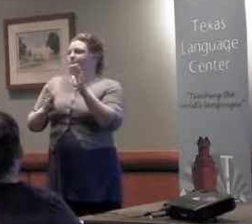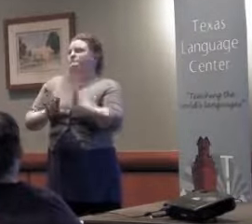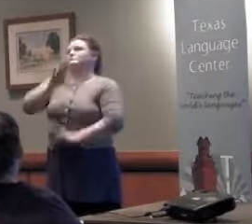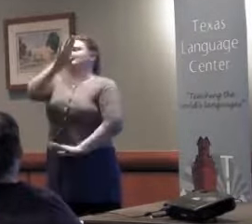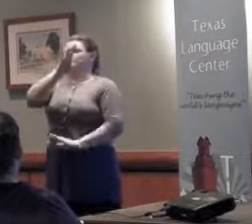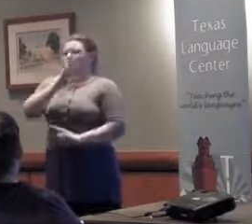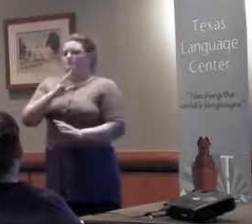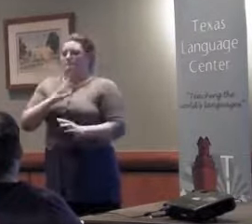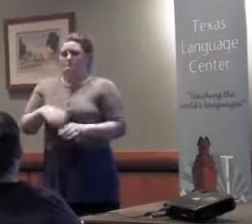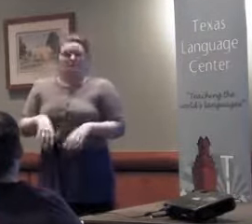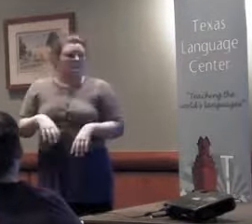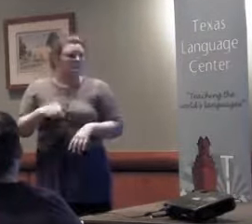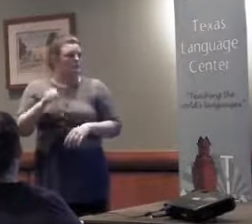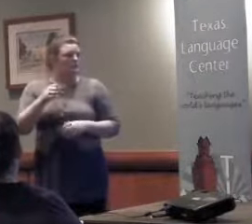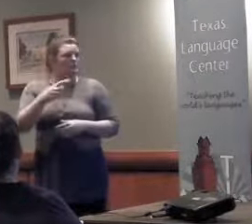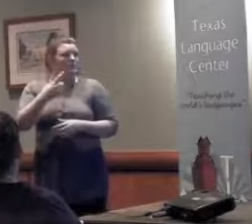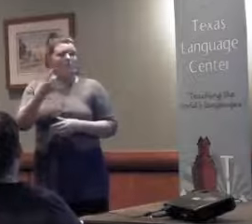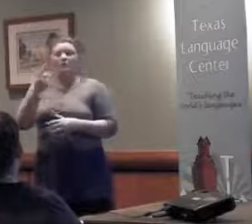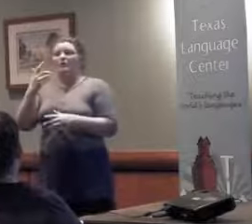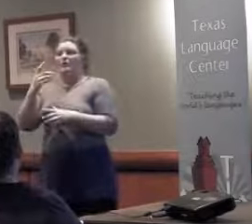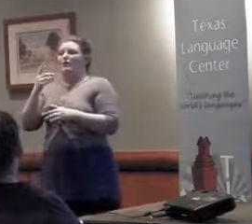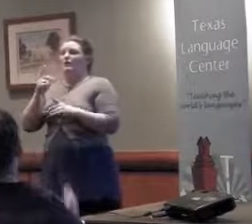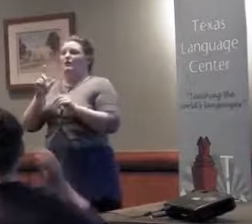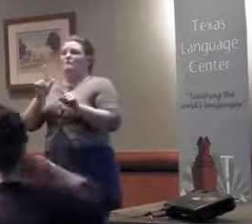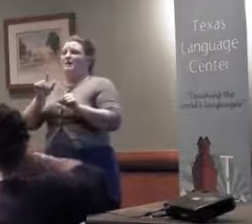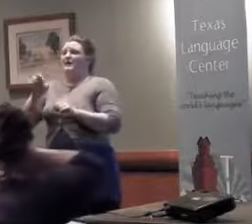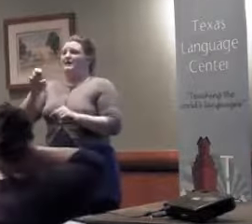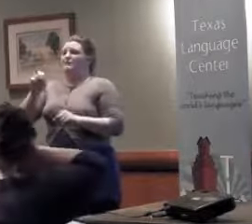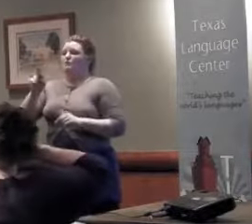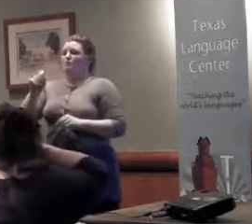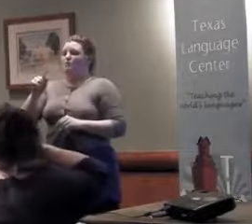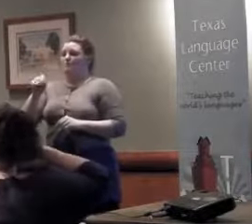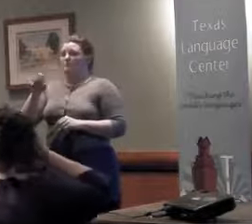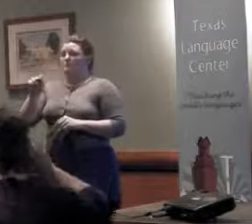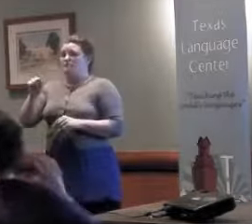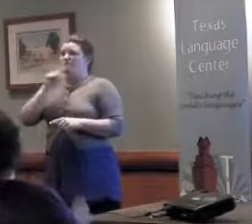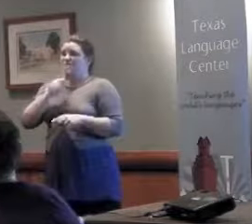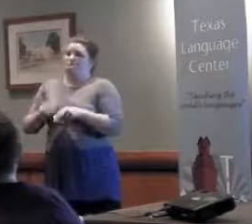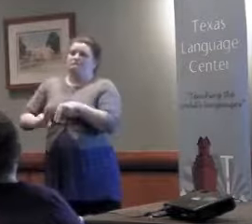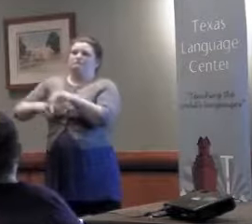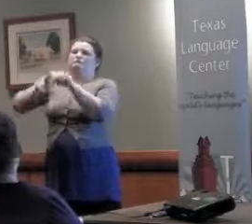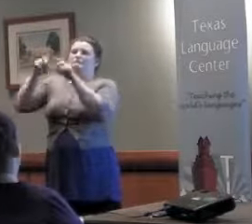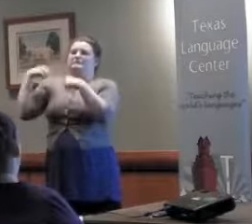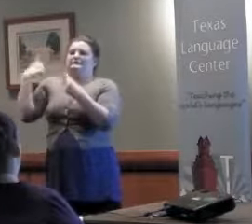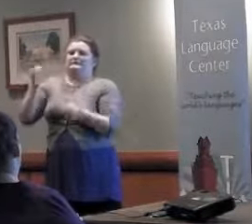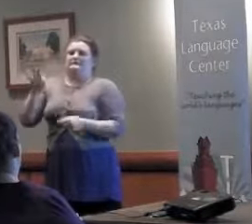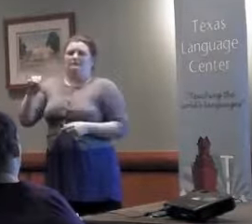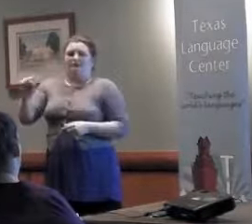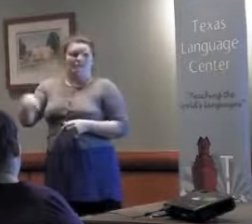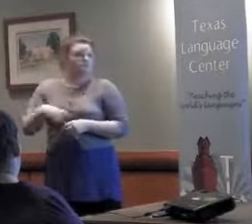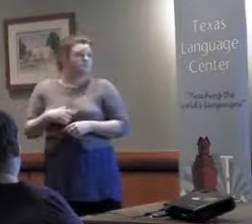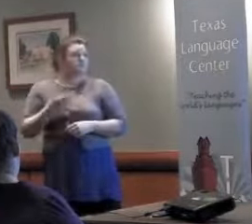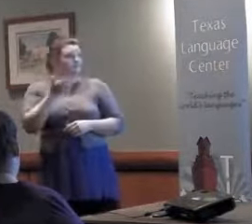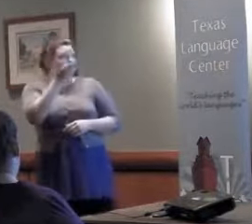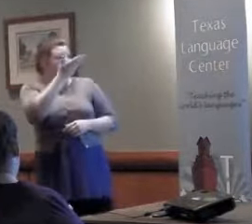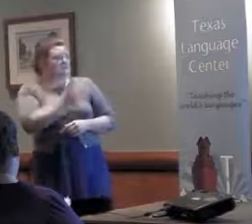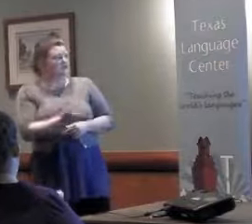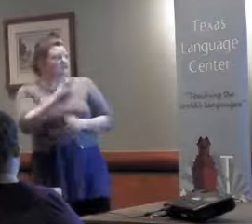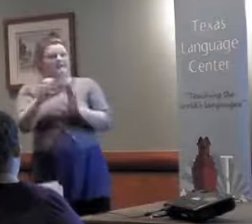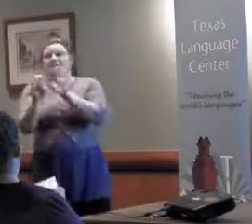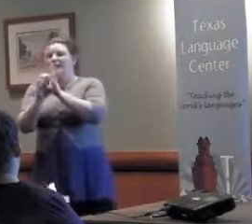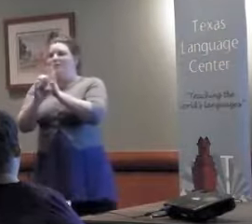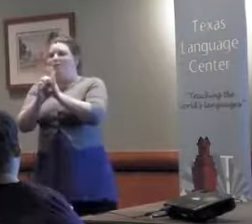exponentially. And enrollments have increased dramatically since the 90s. This is just an